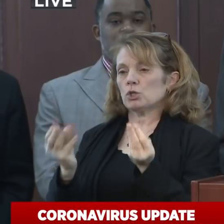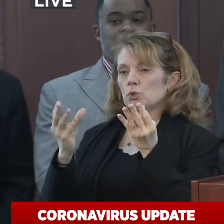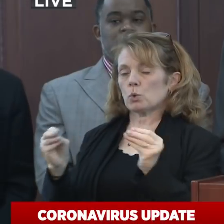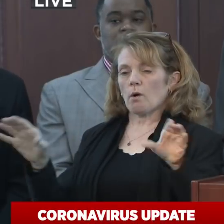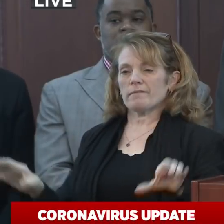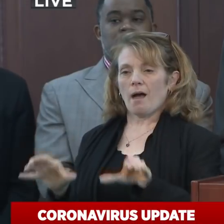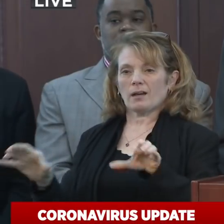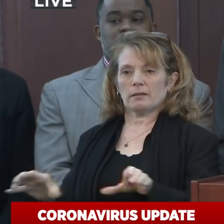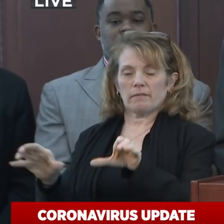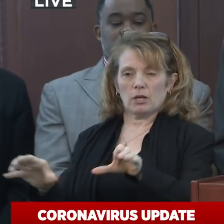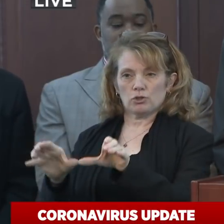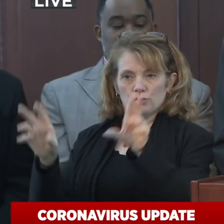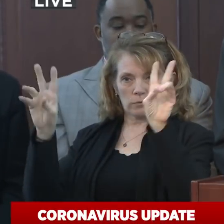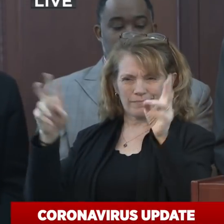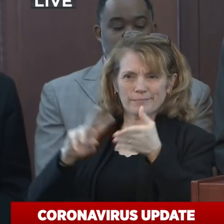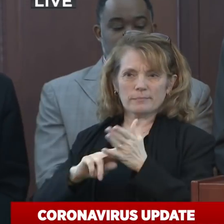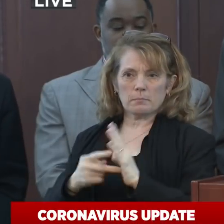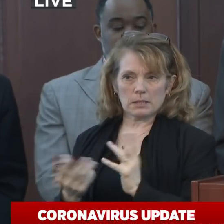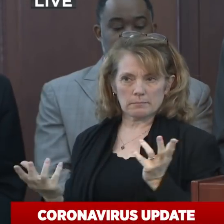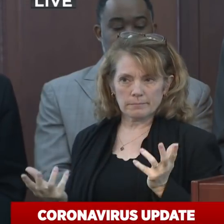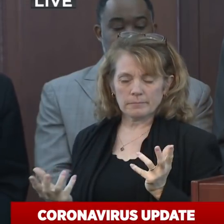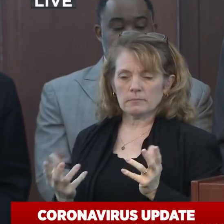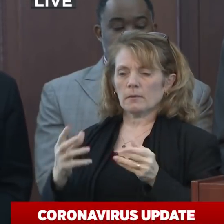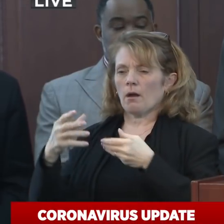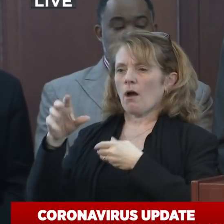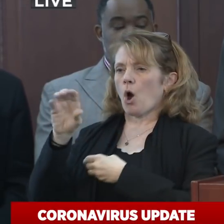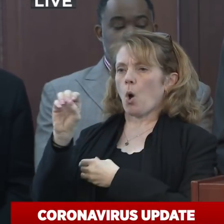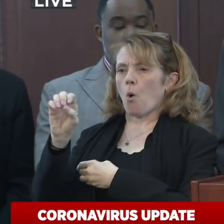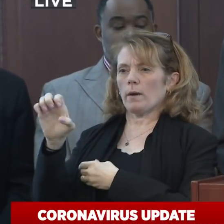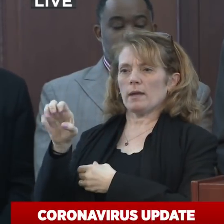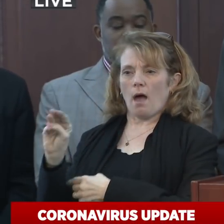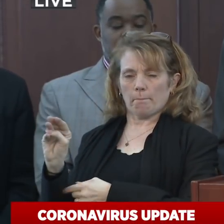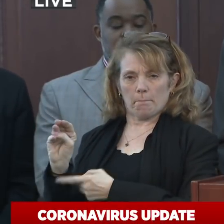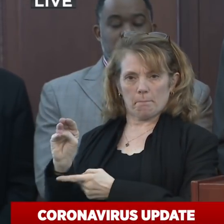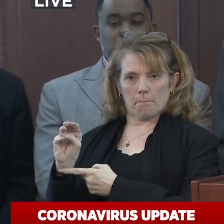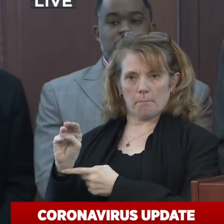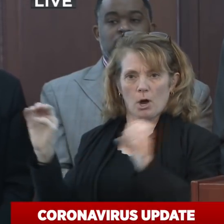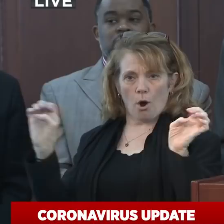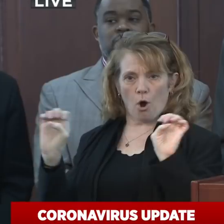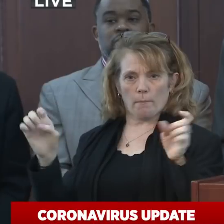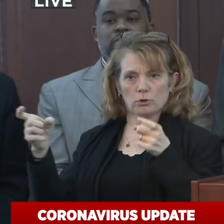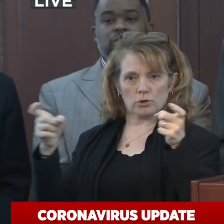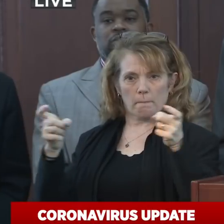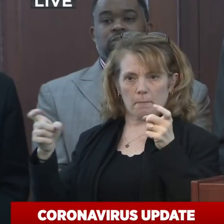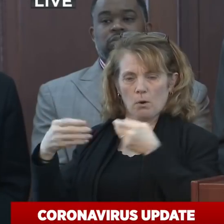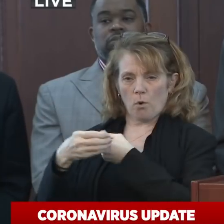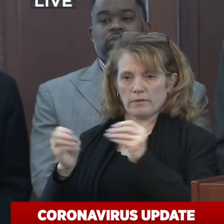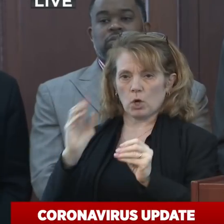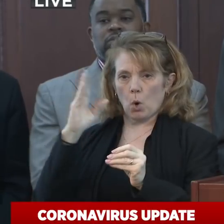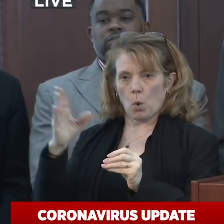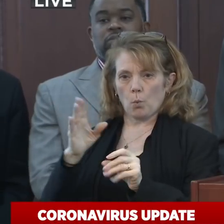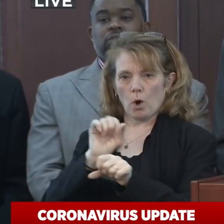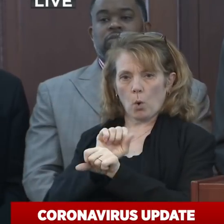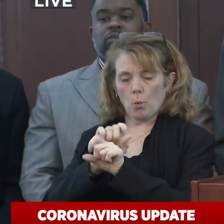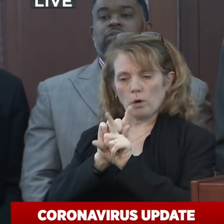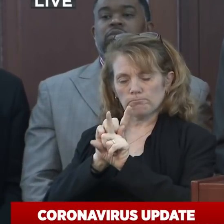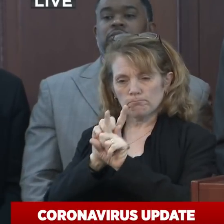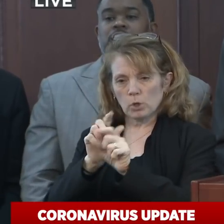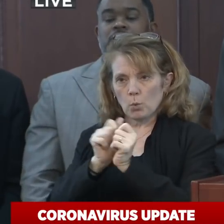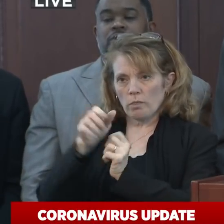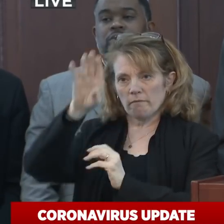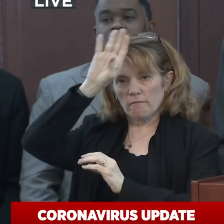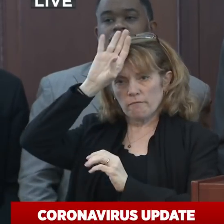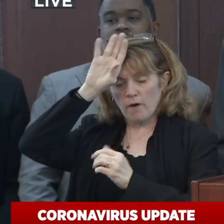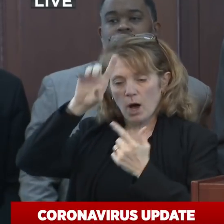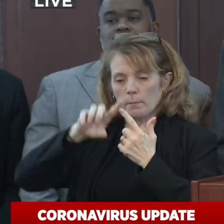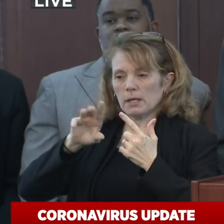leadership. Basically, what that means is the Office of Emergency Management will work very closely with the Fire Marshal's Office, with the MTA,